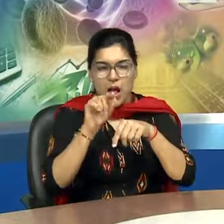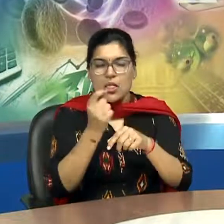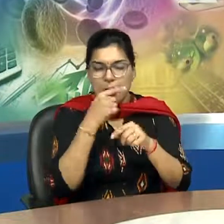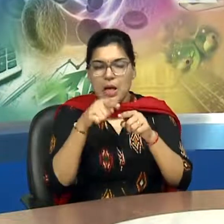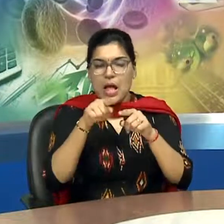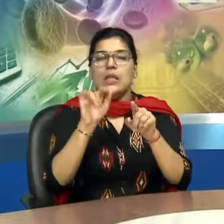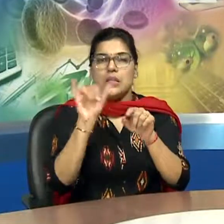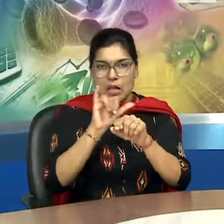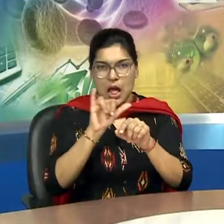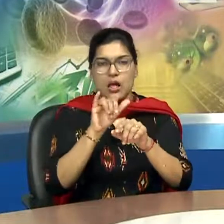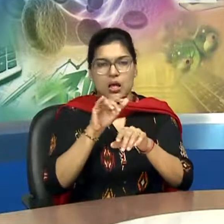drugs.